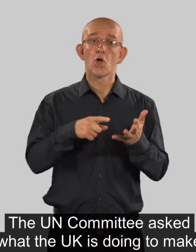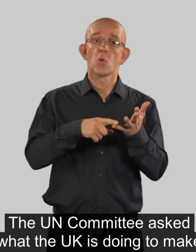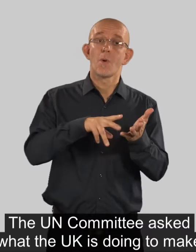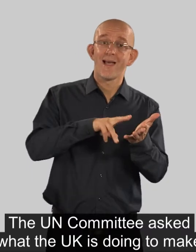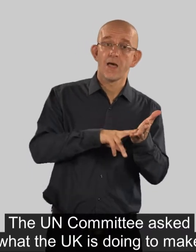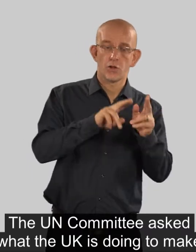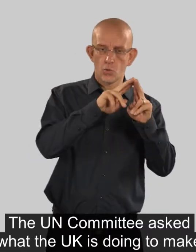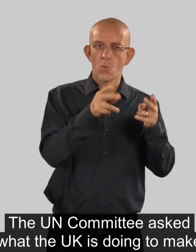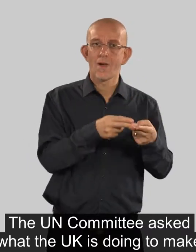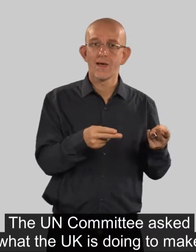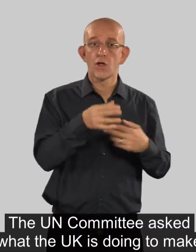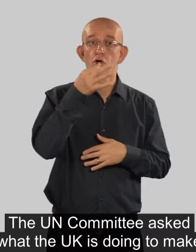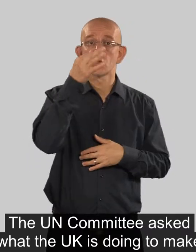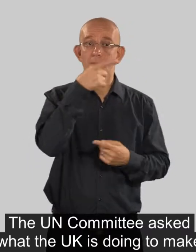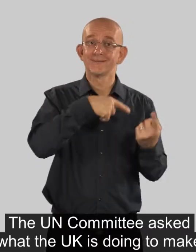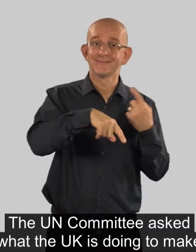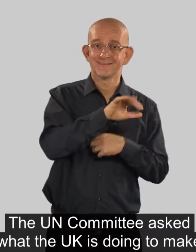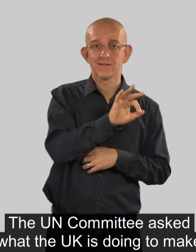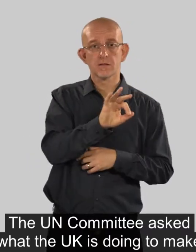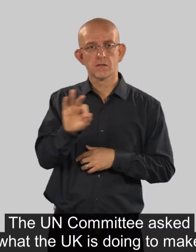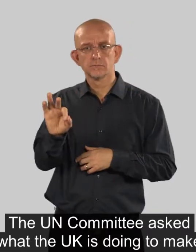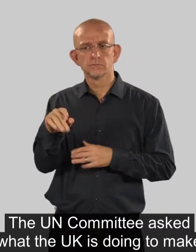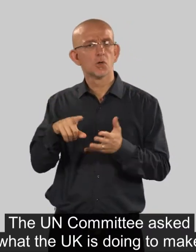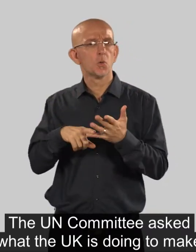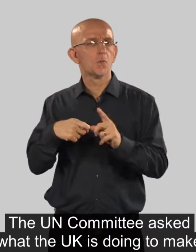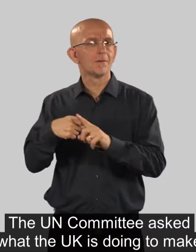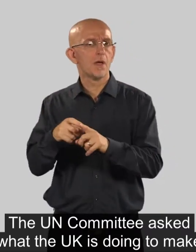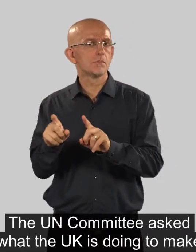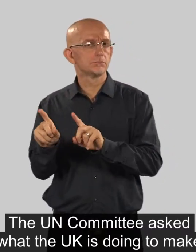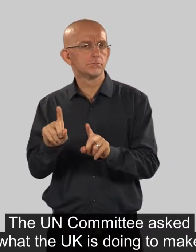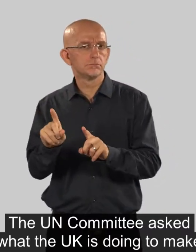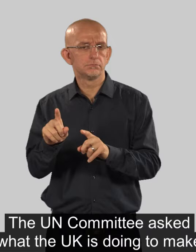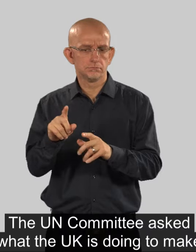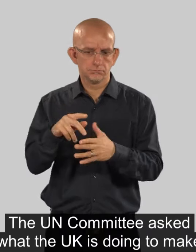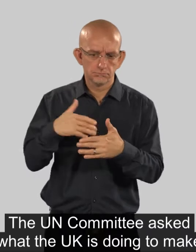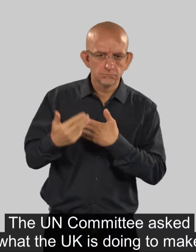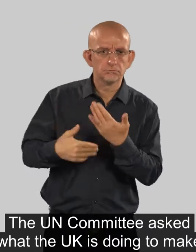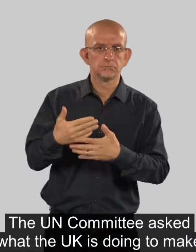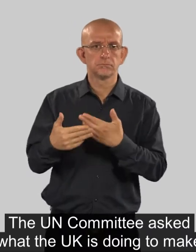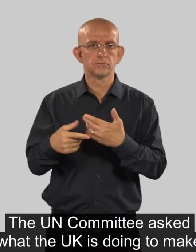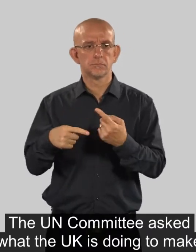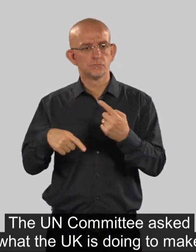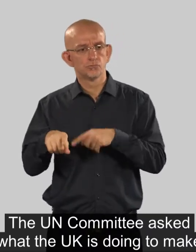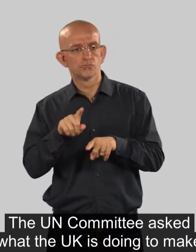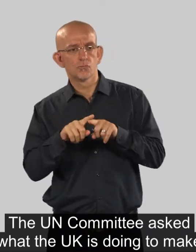The UN Committee asked what the UK is doing to make places and